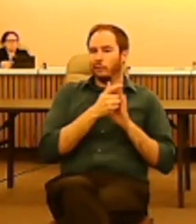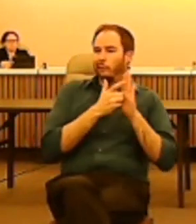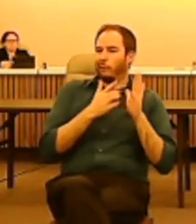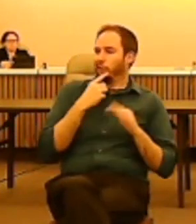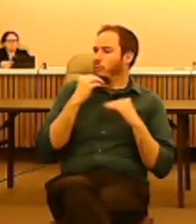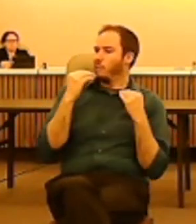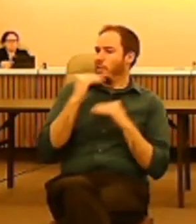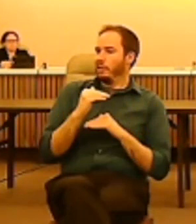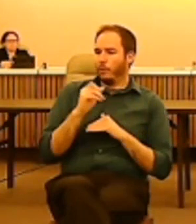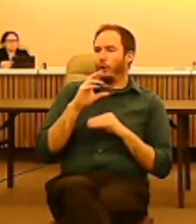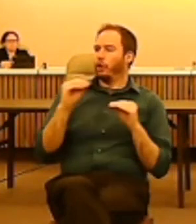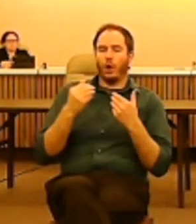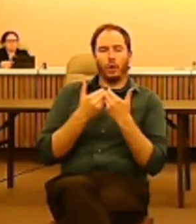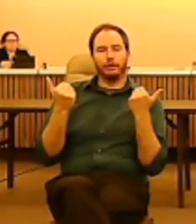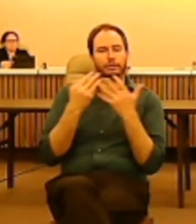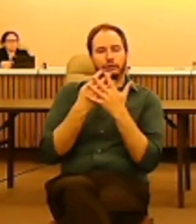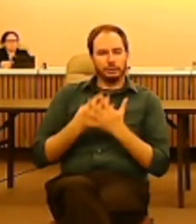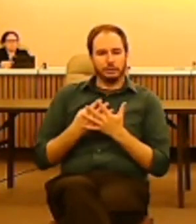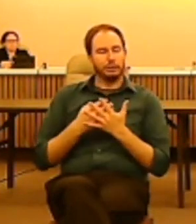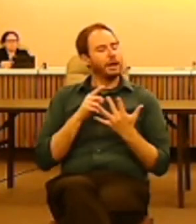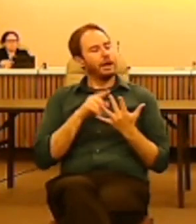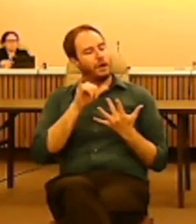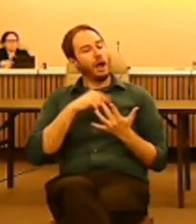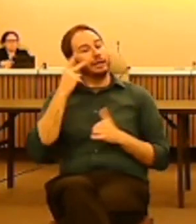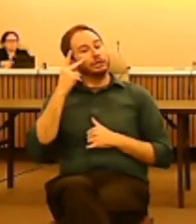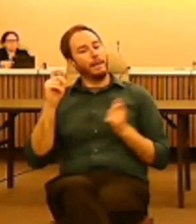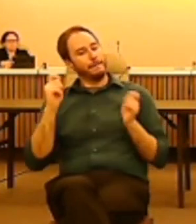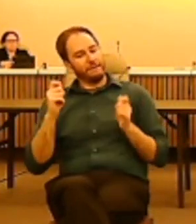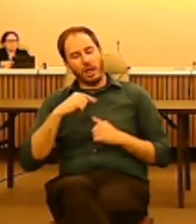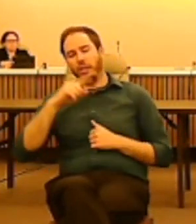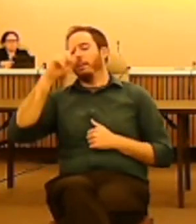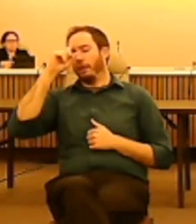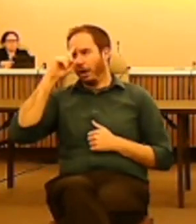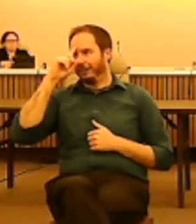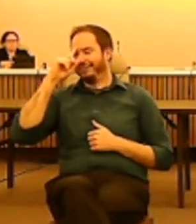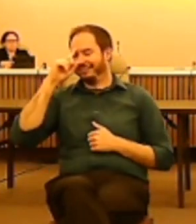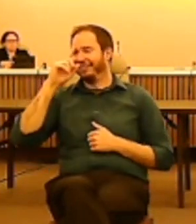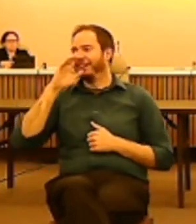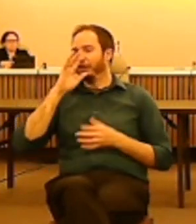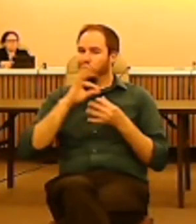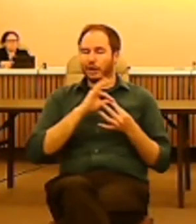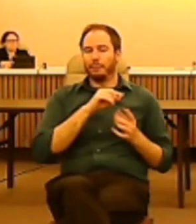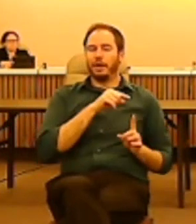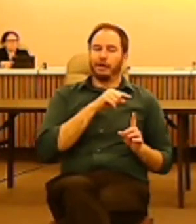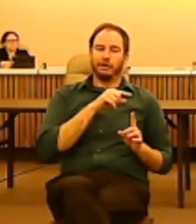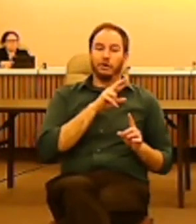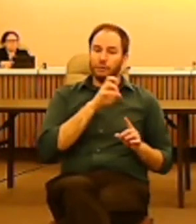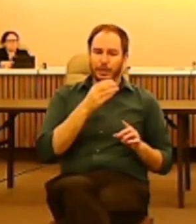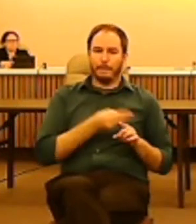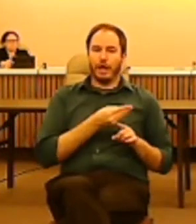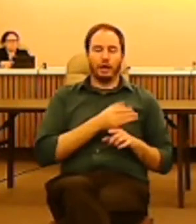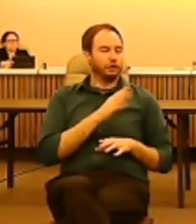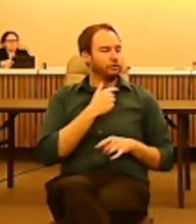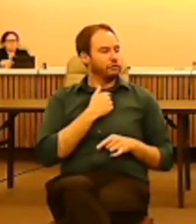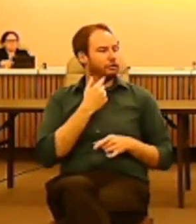You're right. It doesn't distinguish between Yeah. whether you're You know, I updating saw or- the modification and I was thinking I was talking about a remodel. Gotcha.